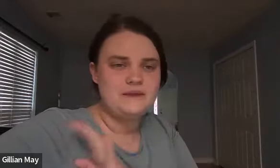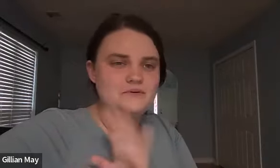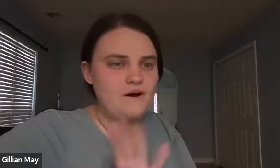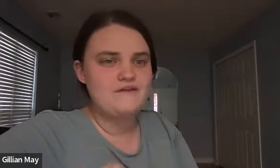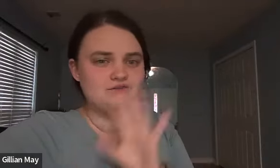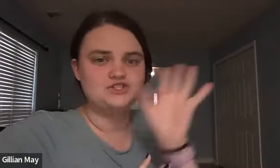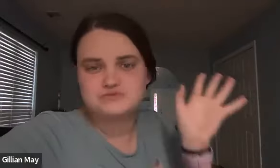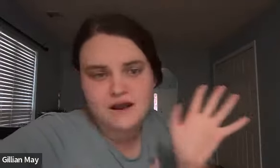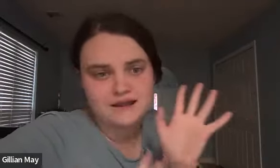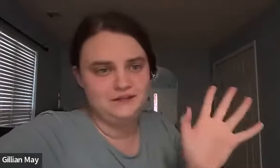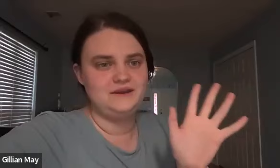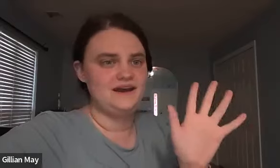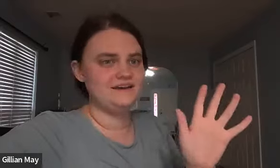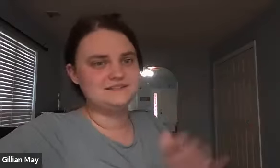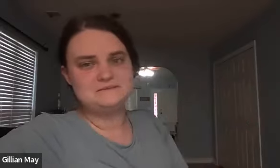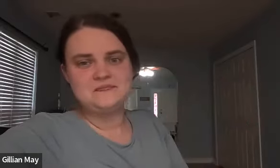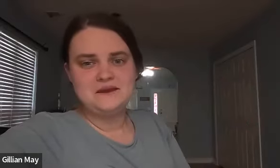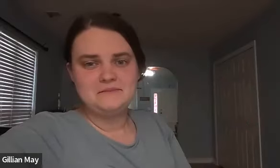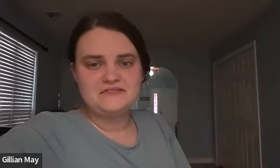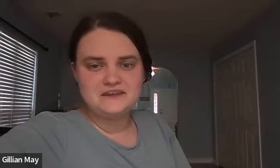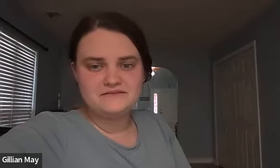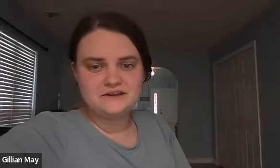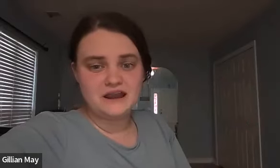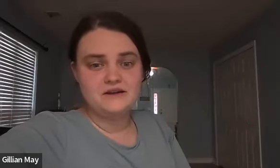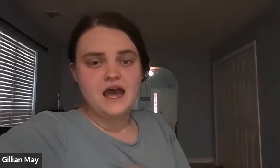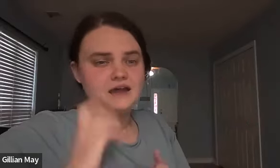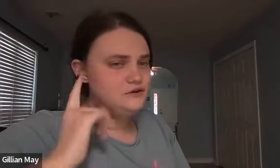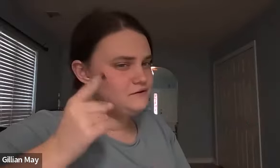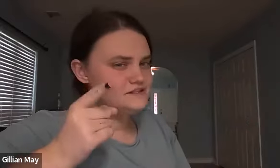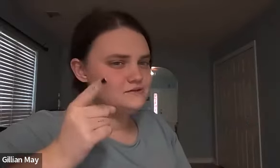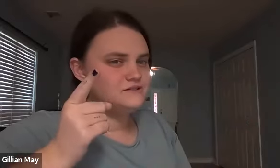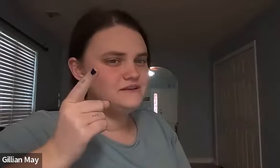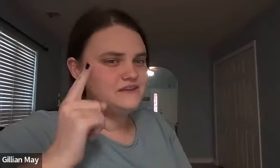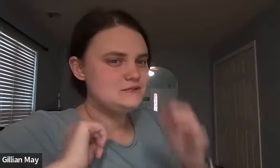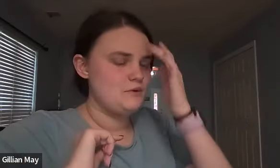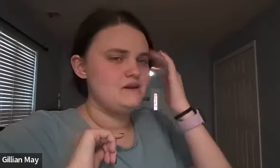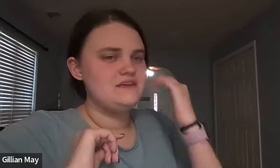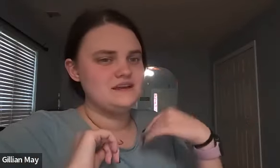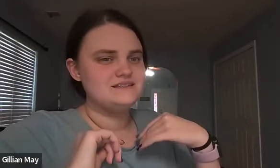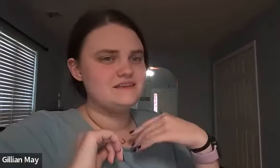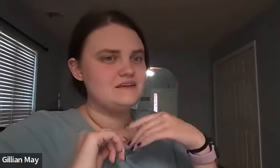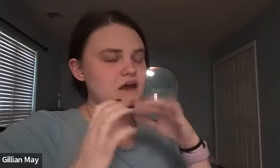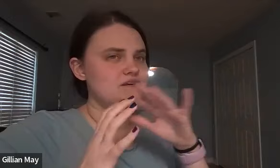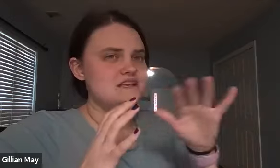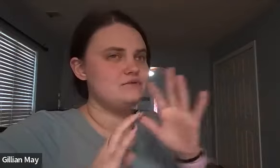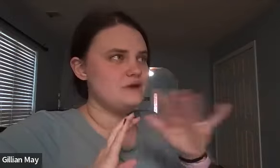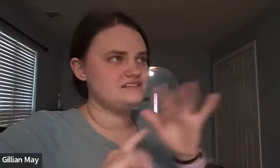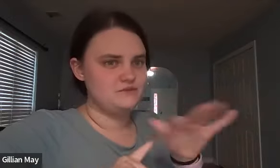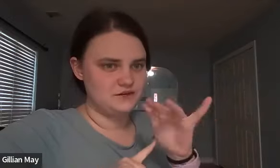people off. I was trying, you guys, but I think y'all figure out. I don't know if you're also doing this, but one of the nice things that I always like when practicing with finger